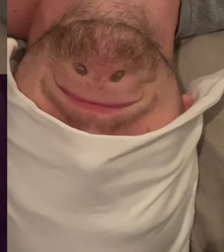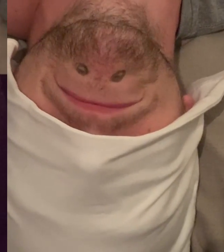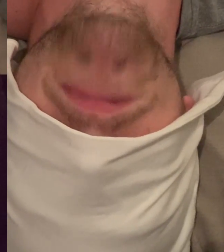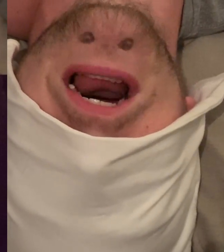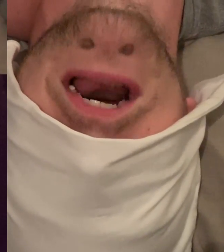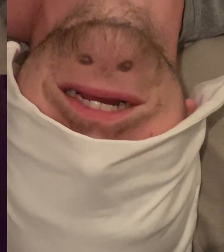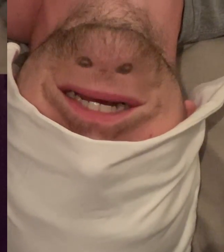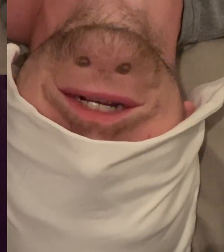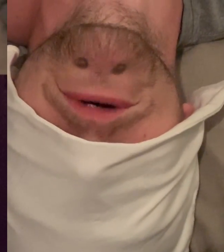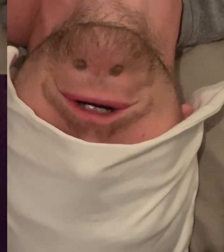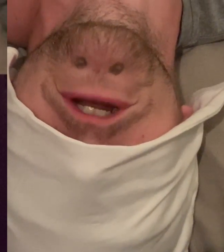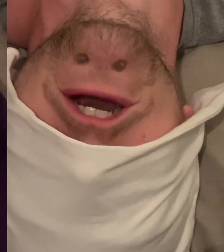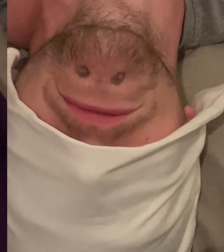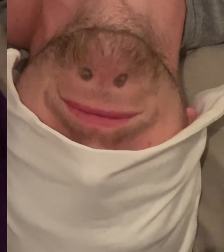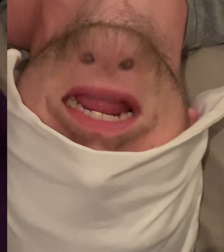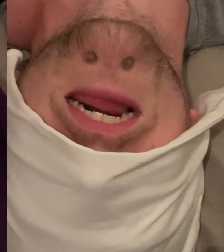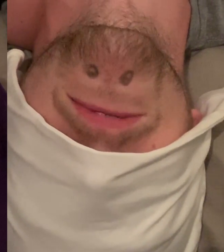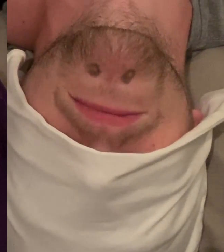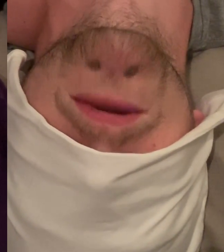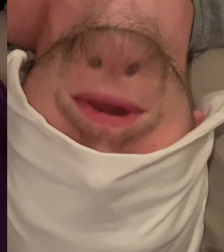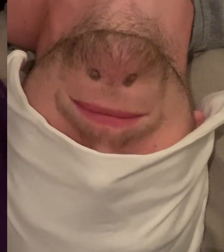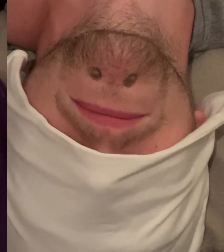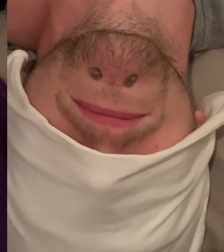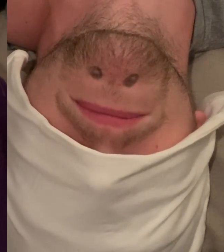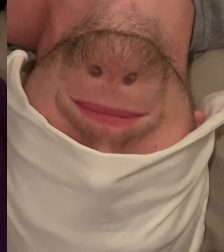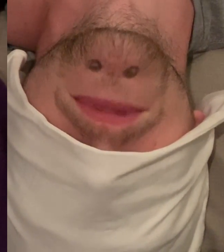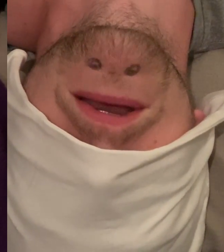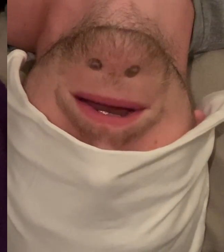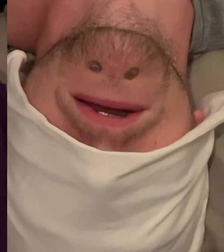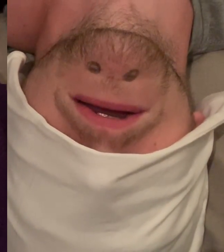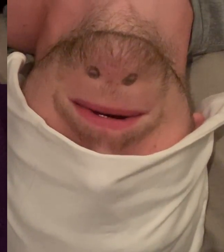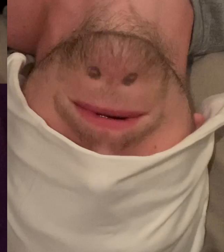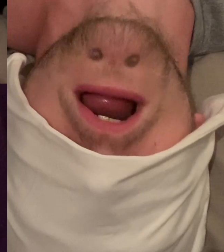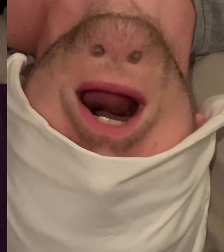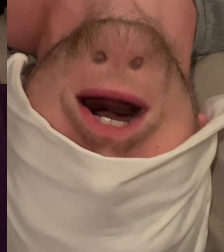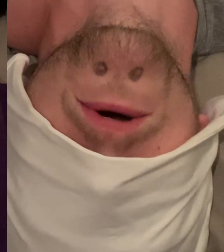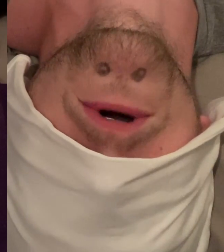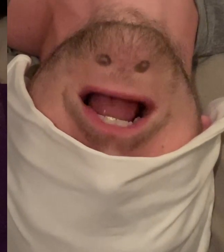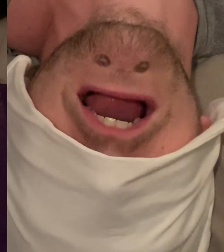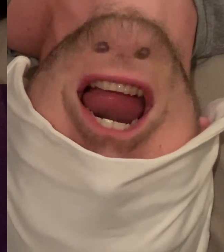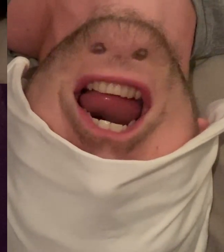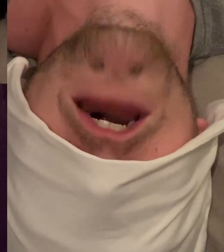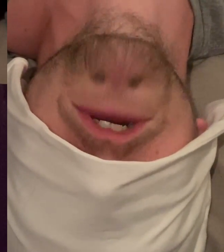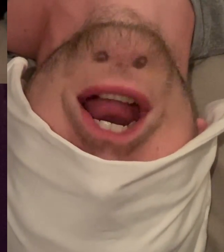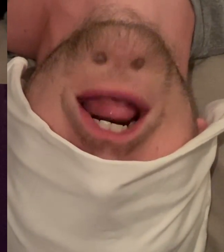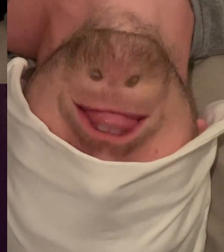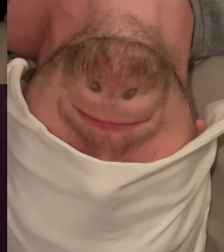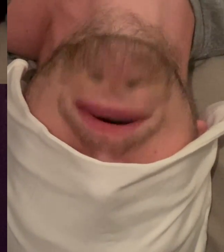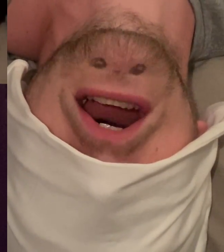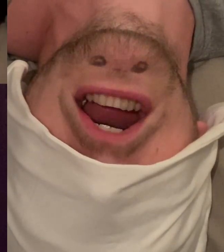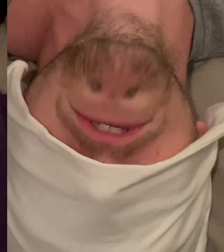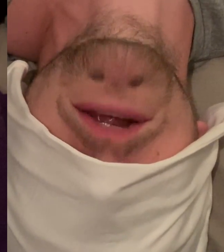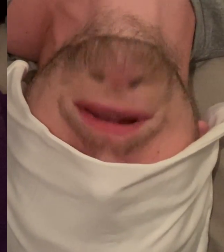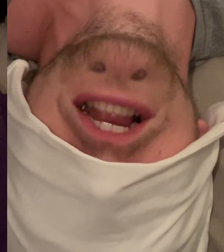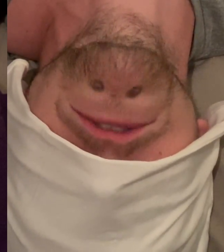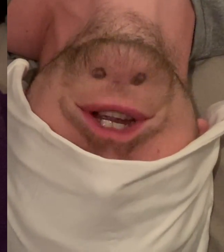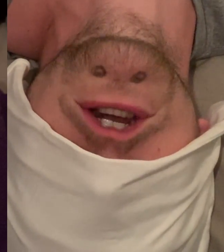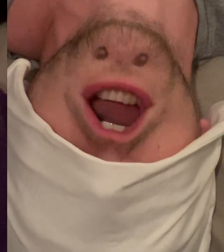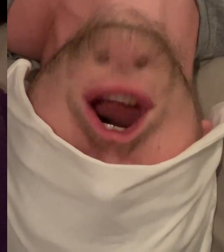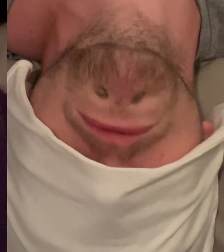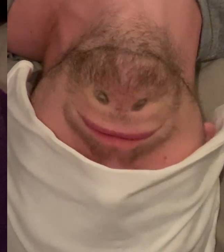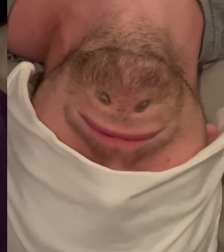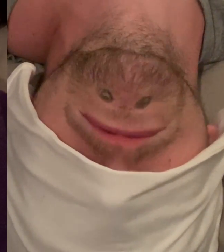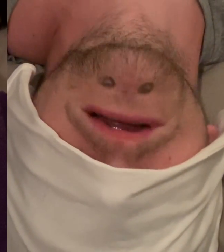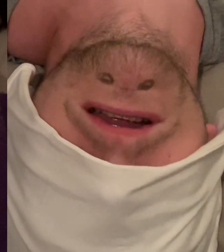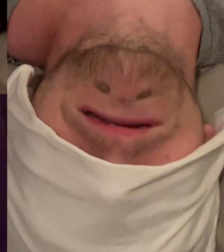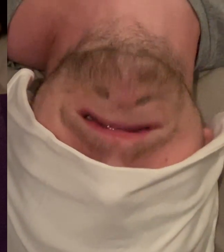Jacques, Yes, Juan Julio? I'm trying to put some sign language in my classroom. Well, I have the perfect place for you to